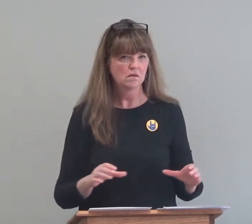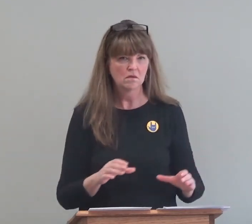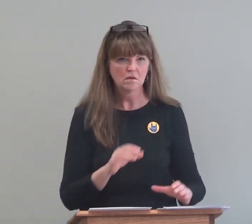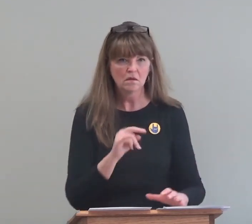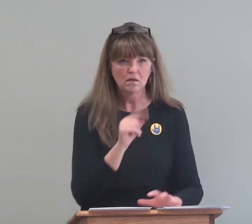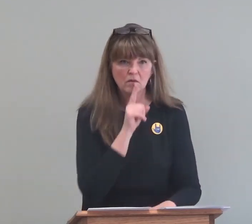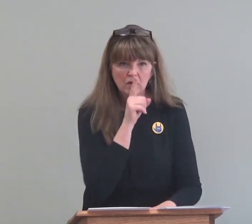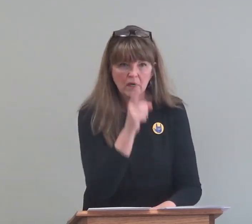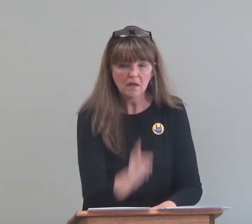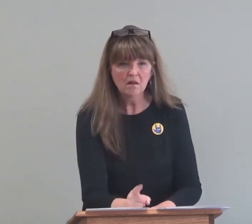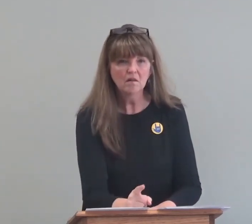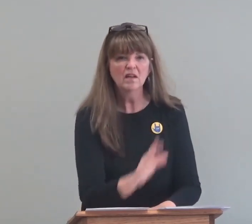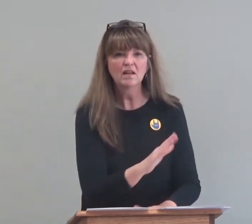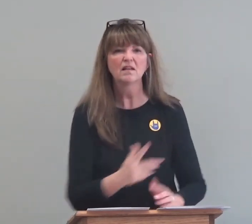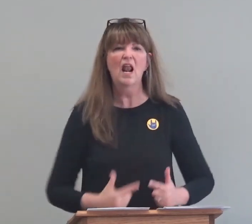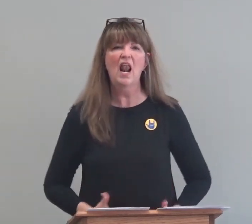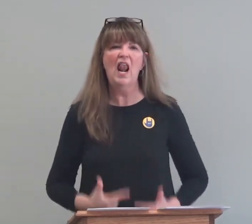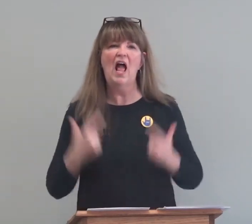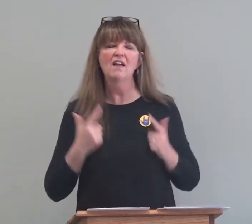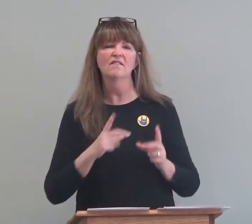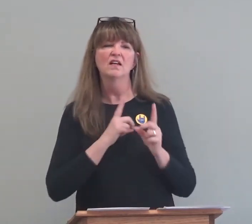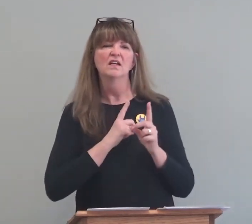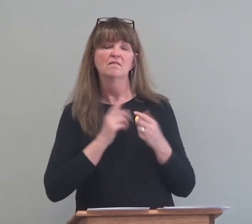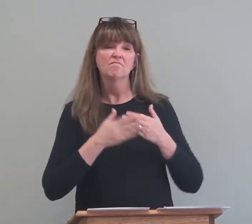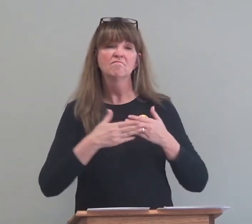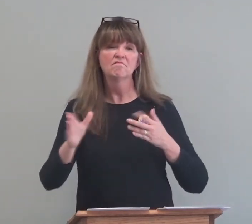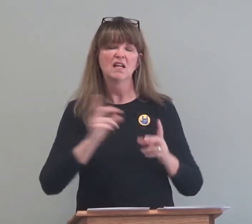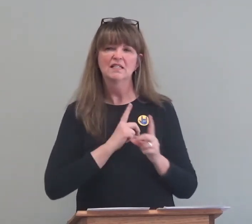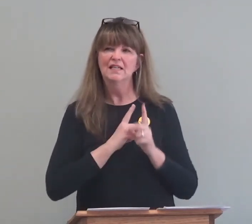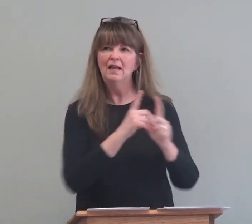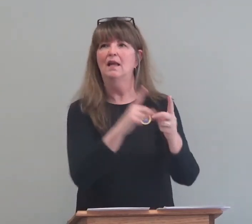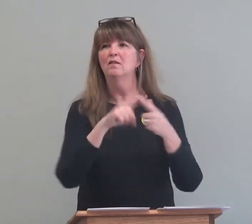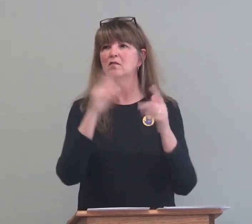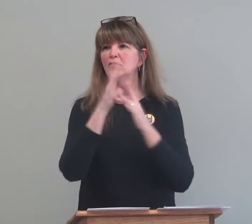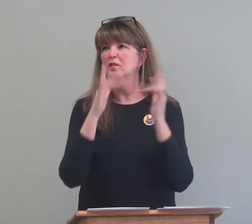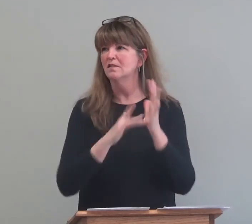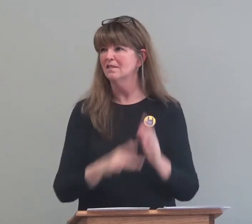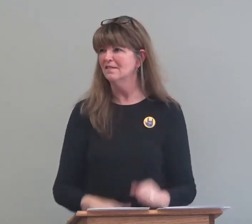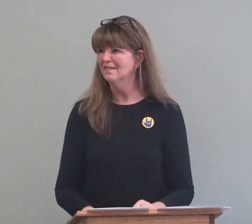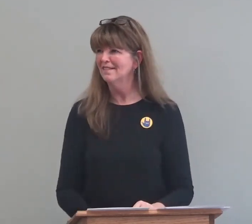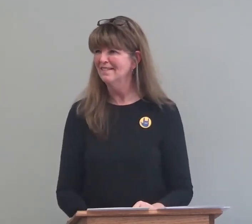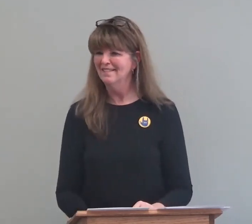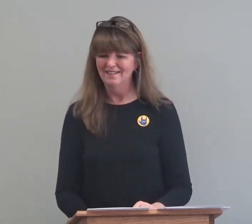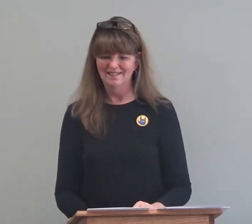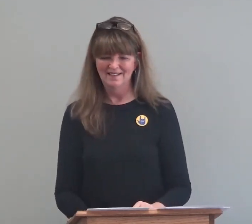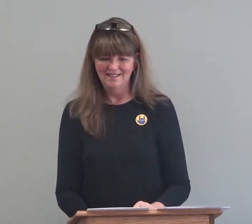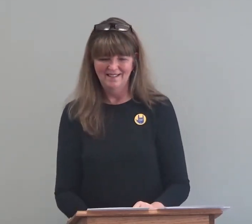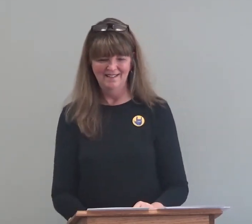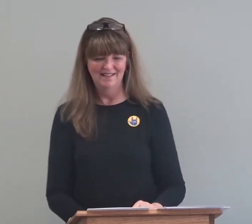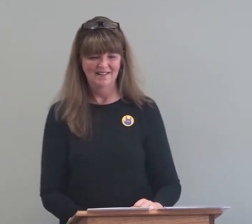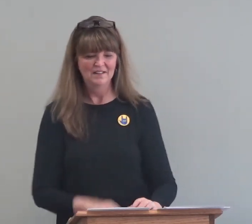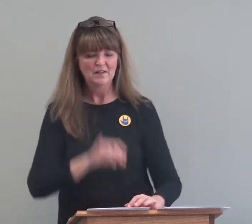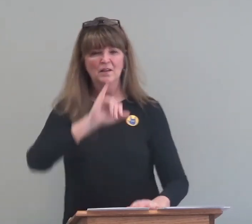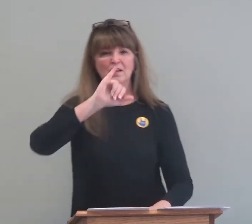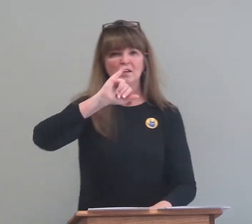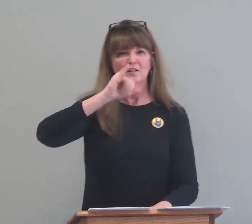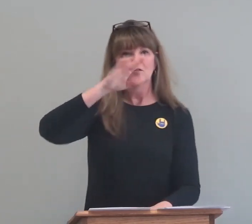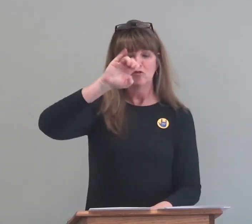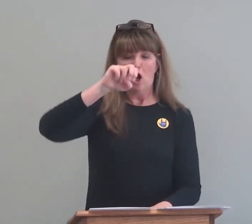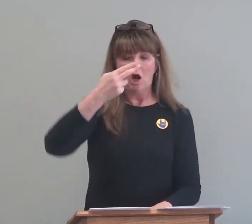hard. And by the end, he realized that the resurrection truly had occurred, and then